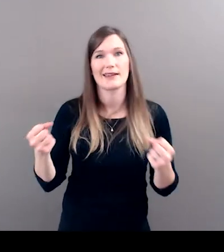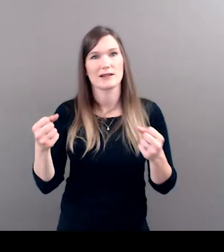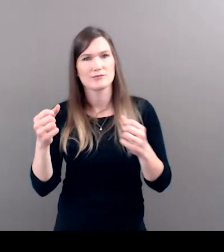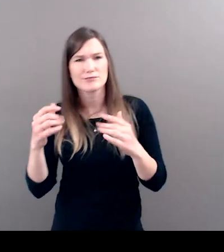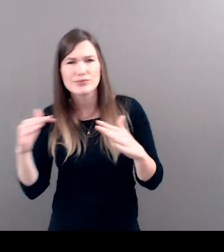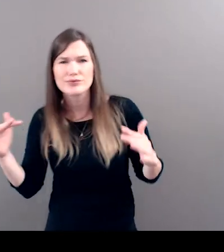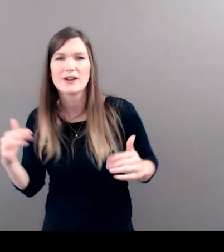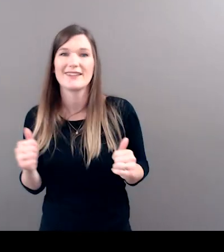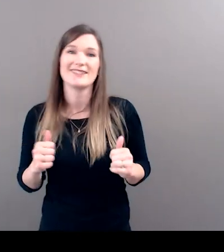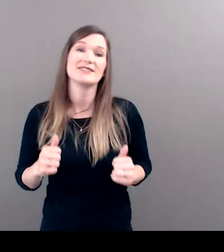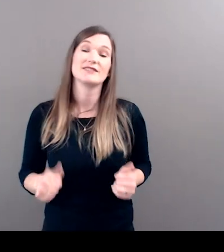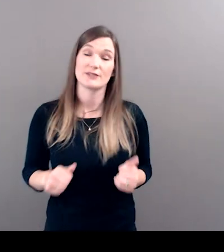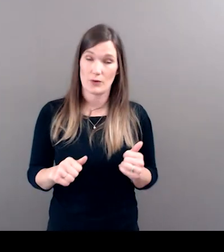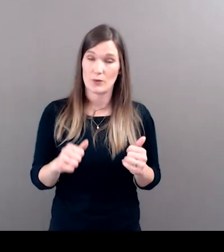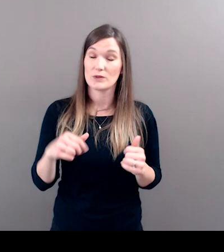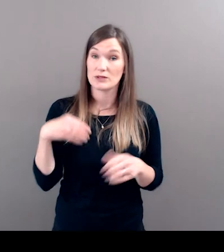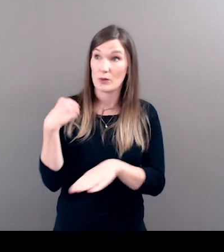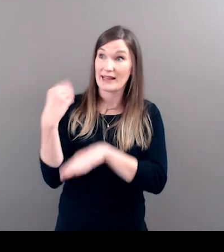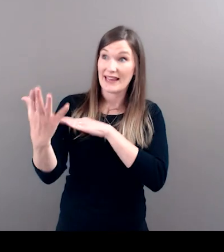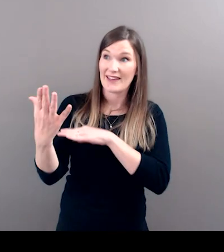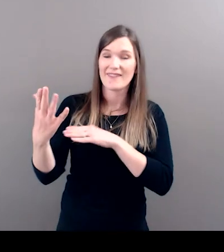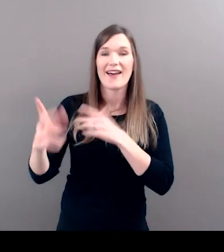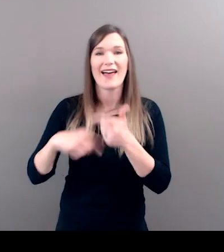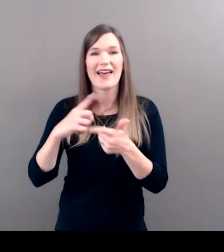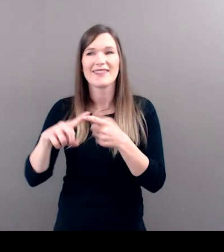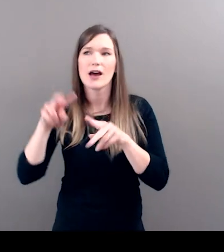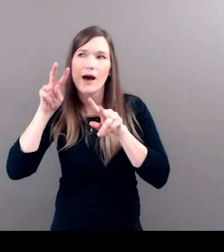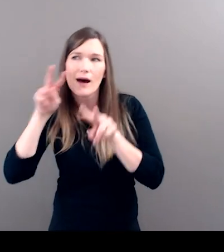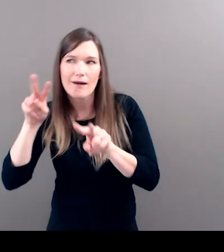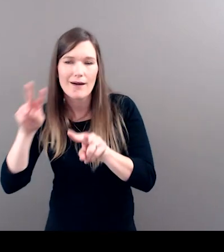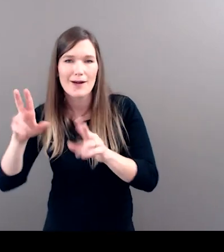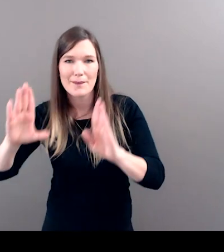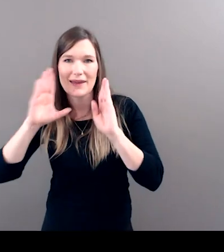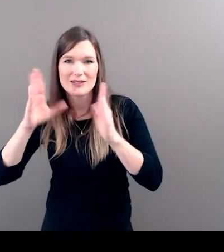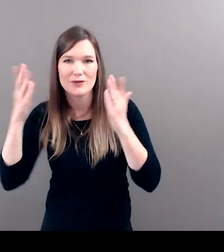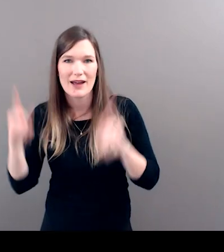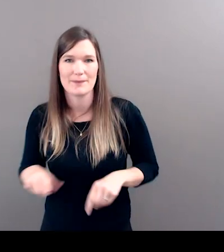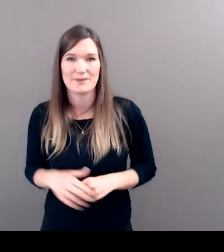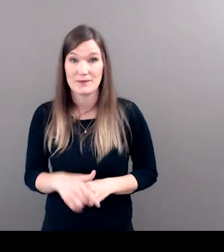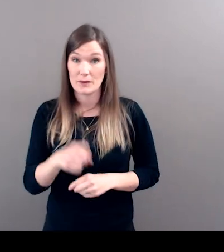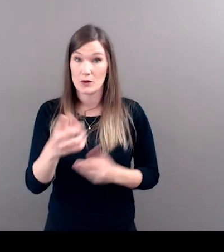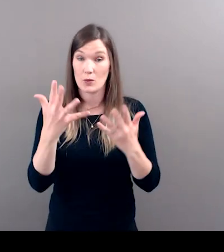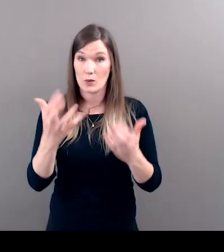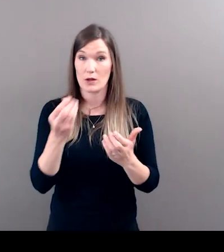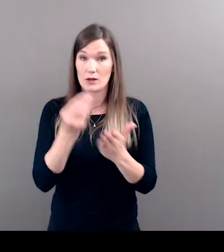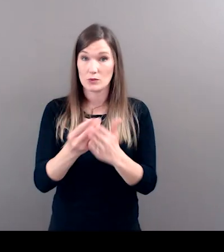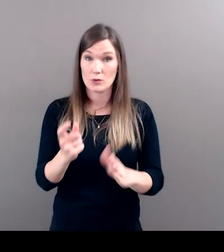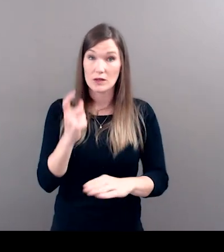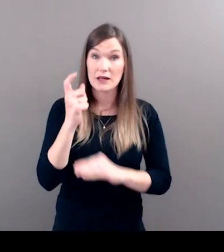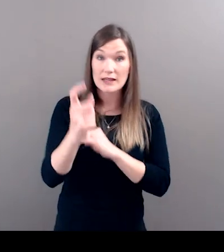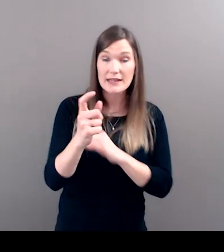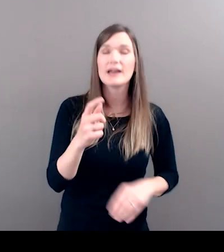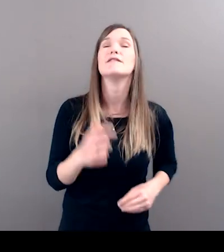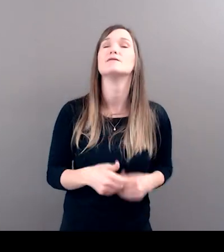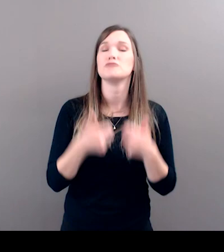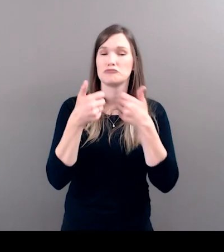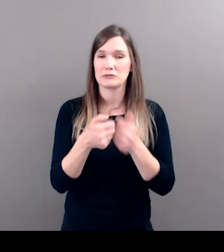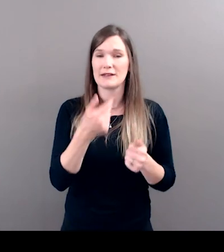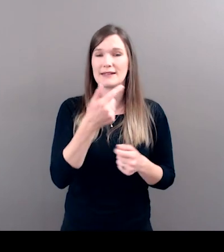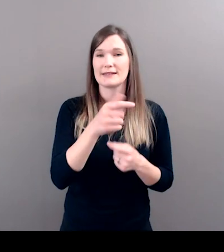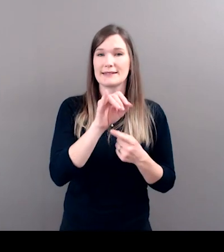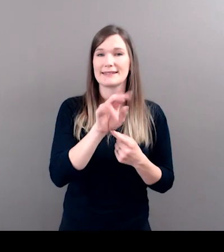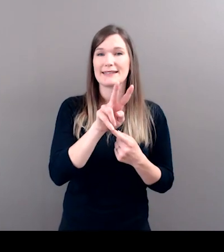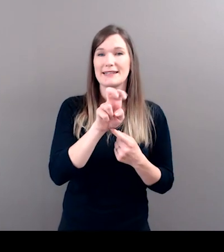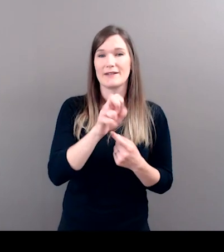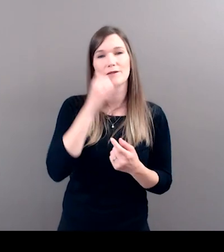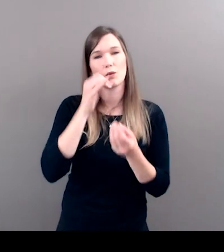watch what happens. So if you want to give, I want you to text the word give to 52525, and there'll be a note sent to you that can